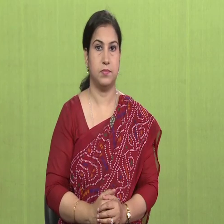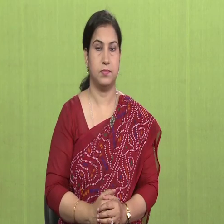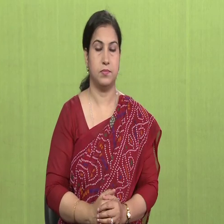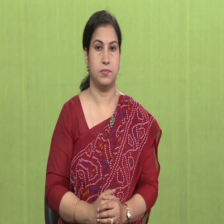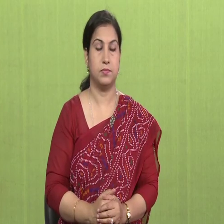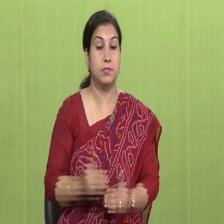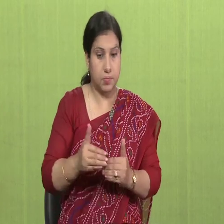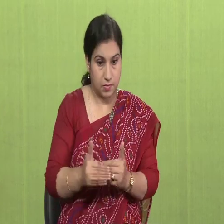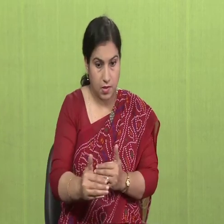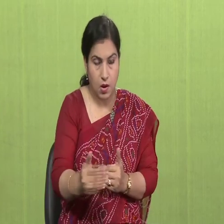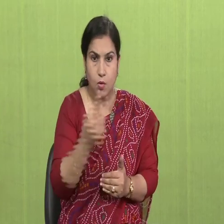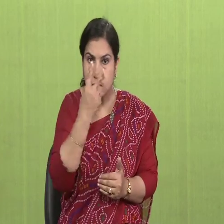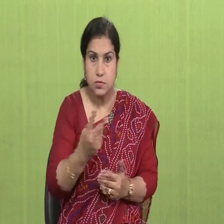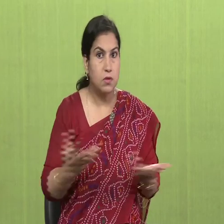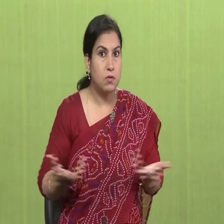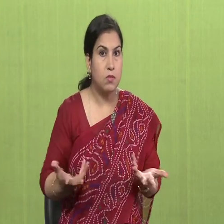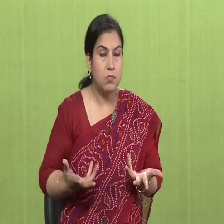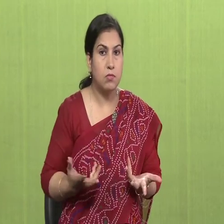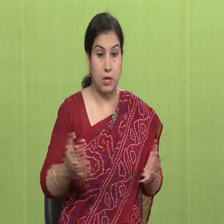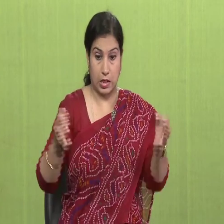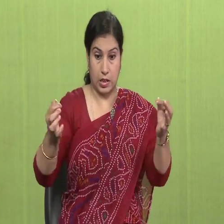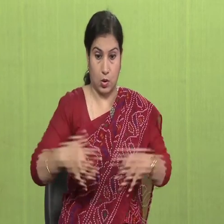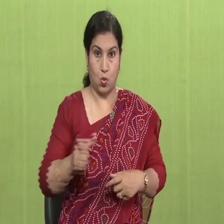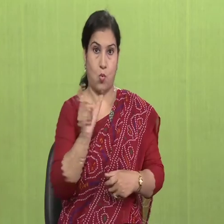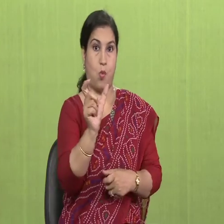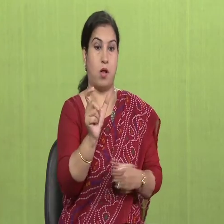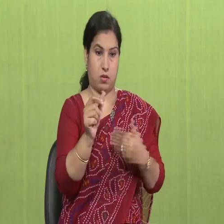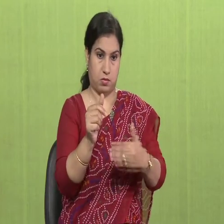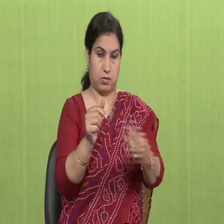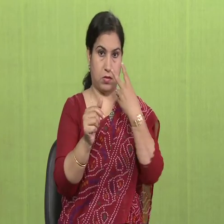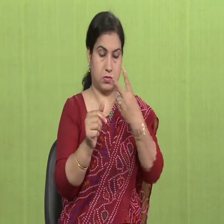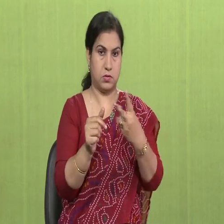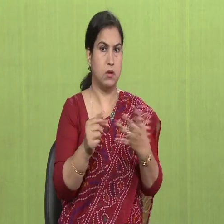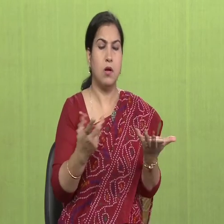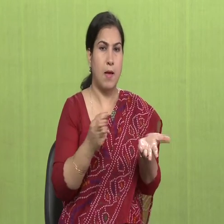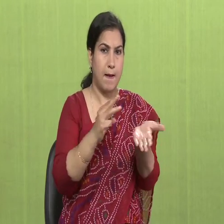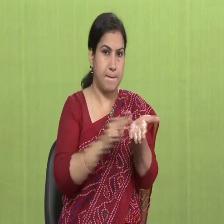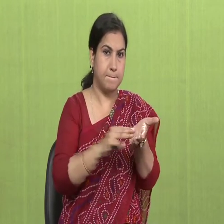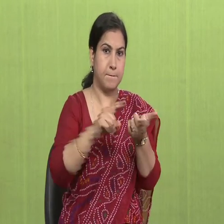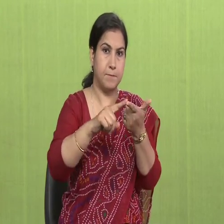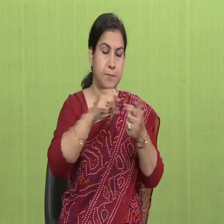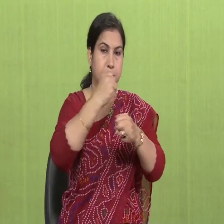Now we will know a new word, mega biodiversity.